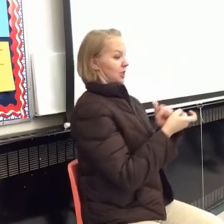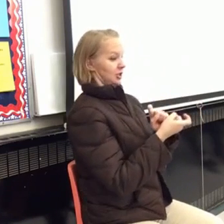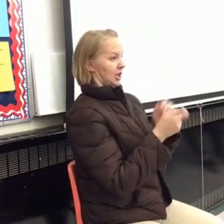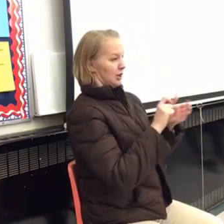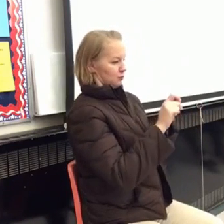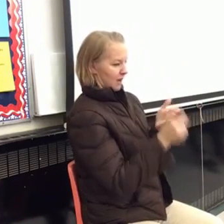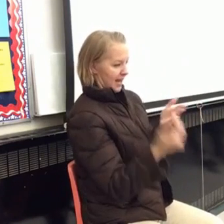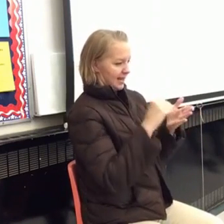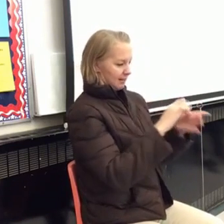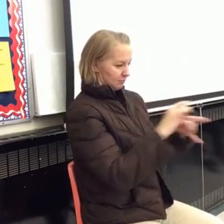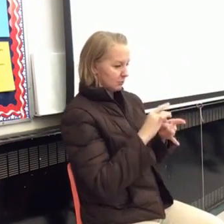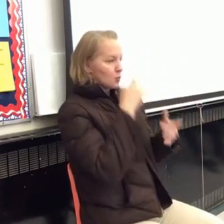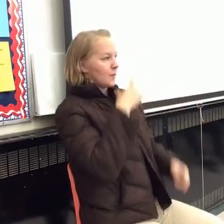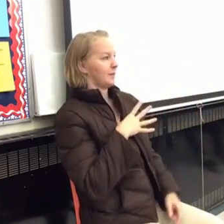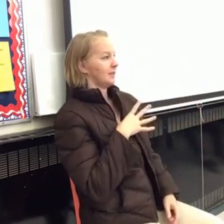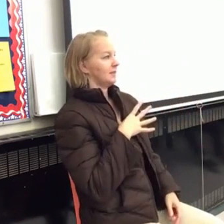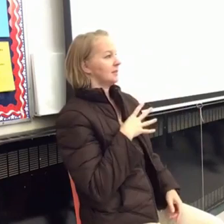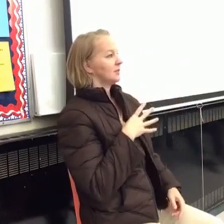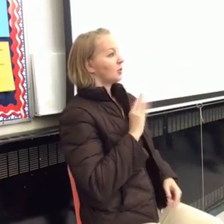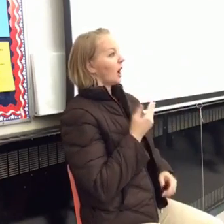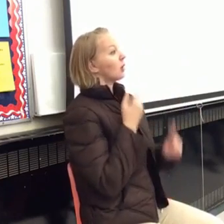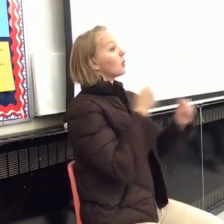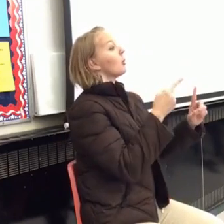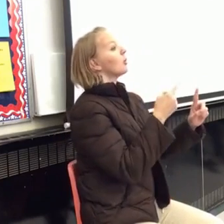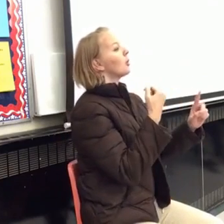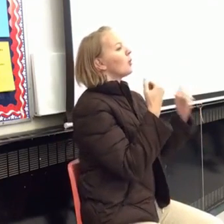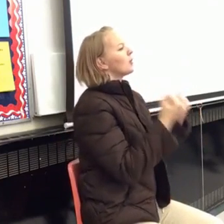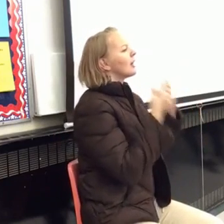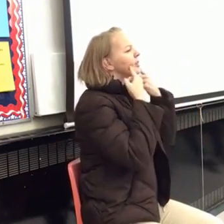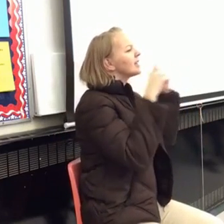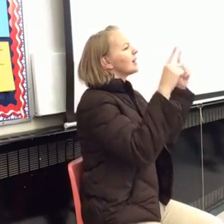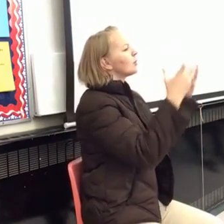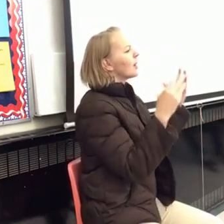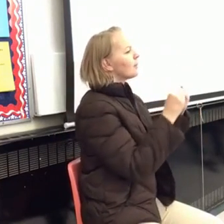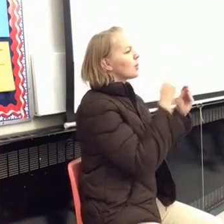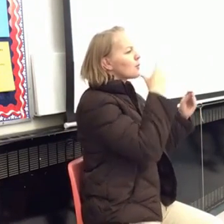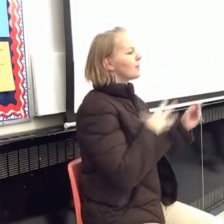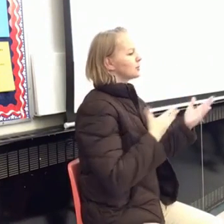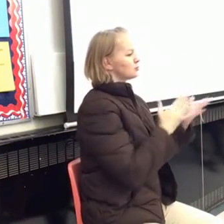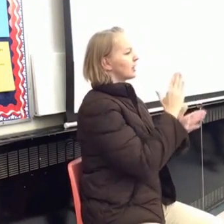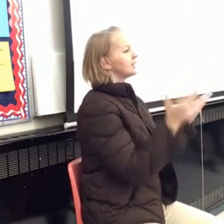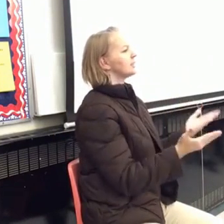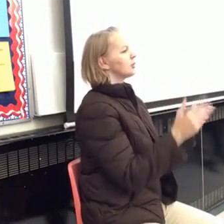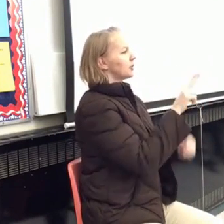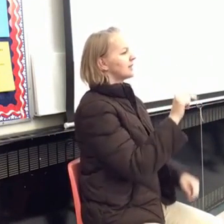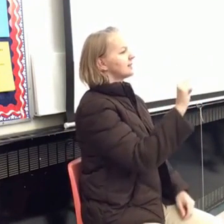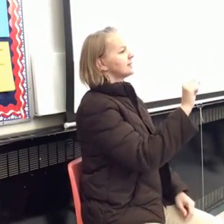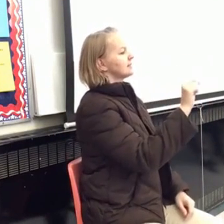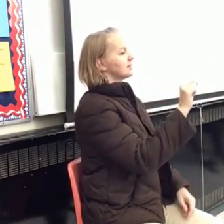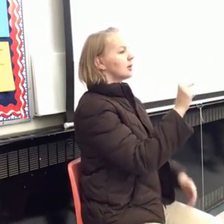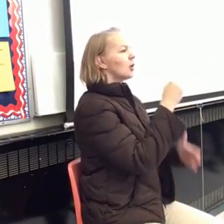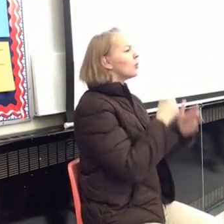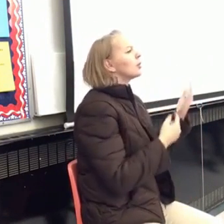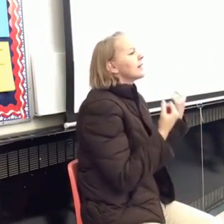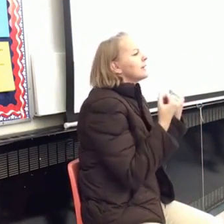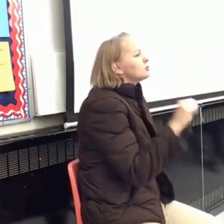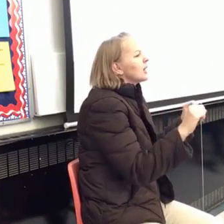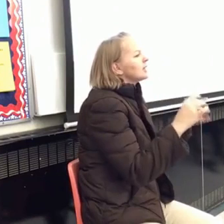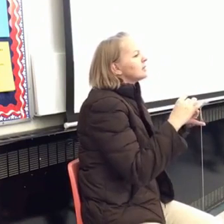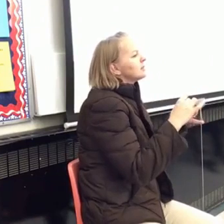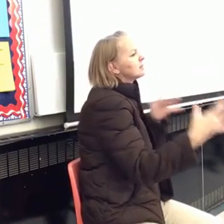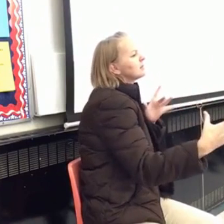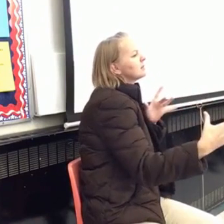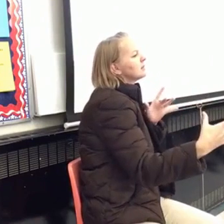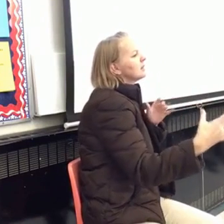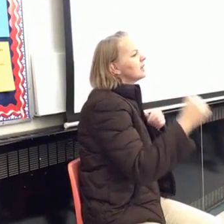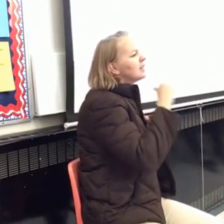Their goal is basically to say that we are now declaring that we want more women's rights in the United States. Now, what were they trying to break away from? It